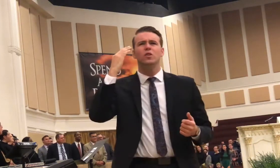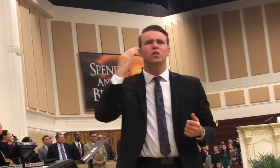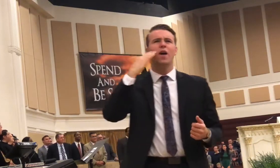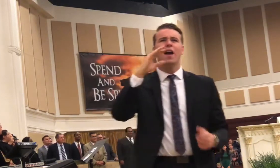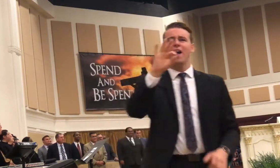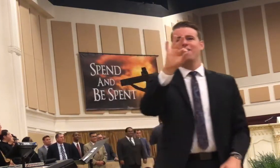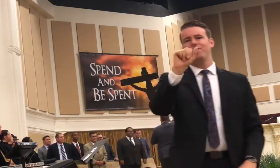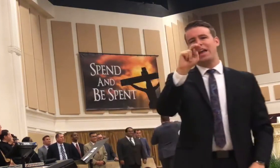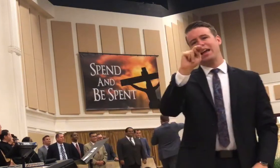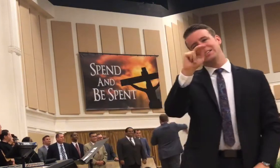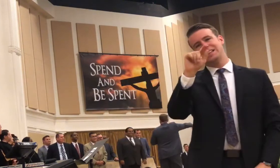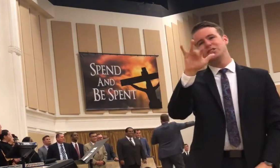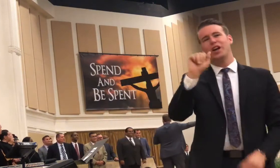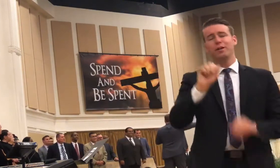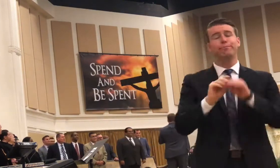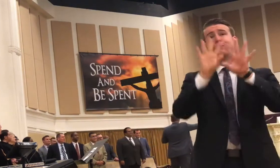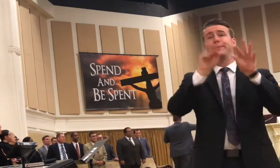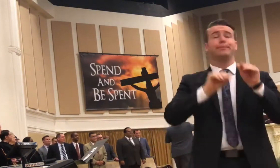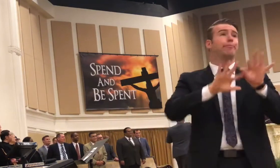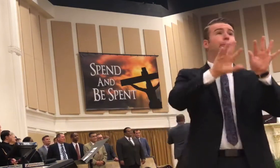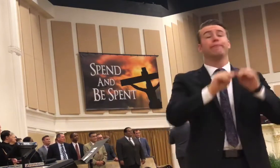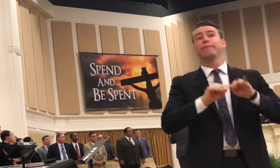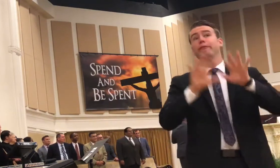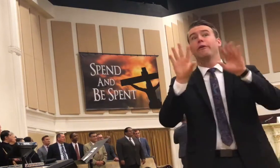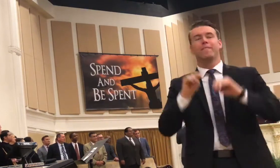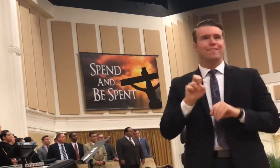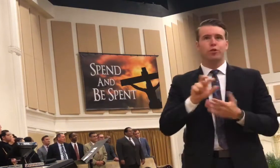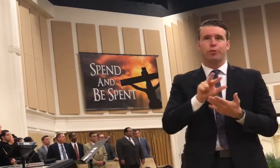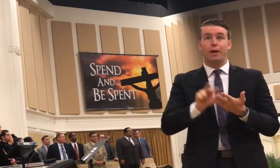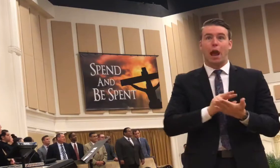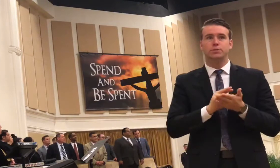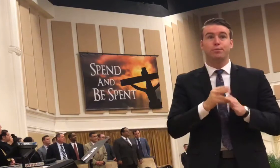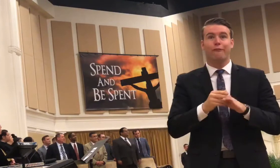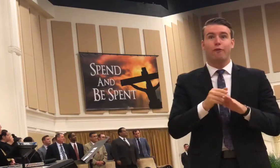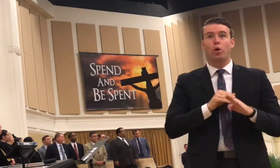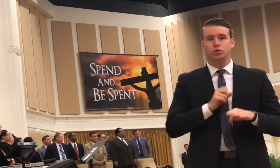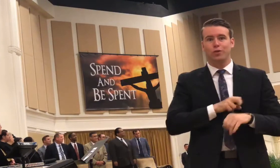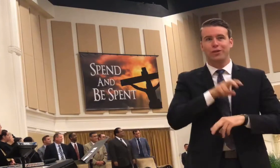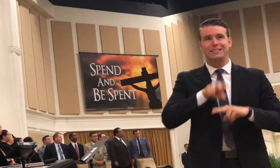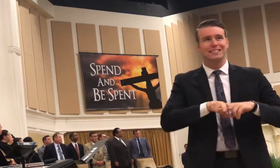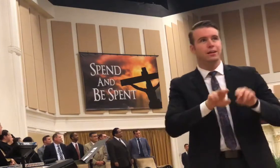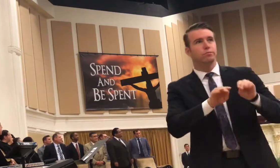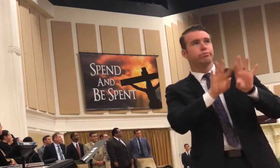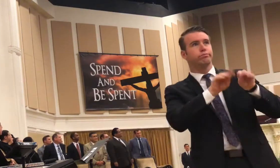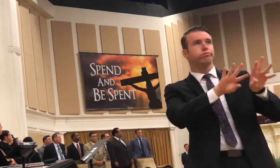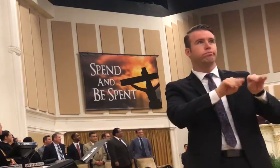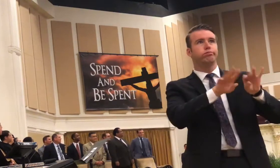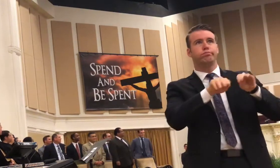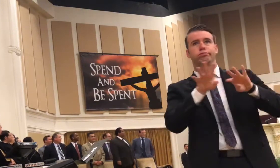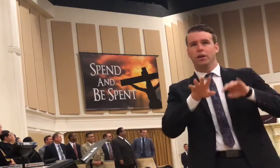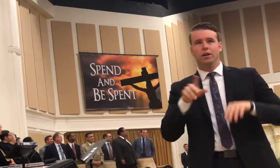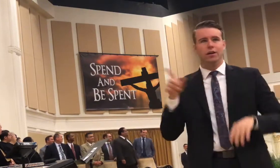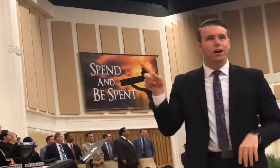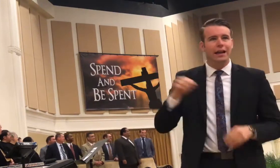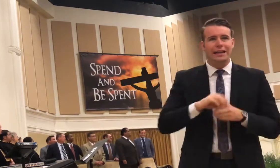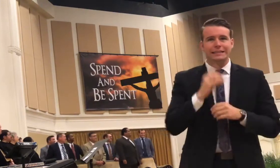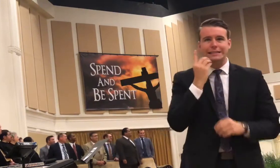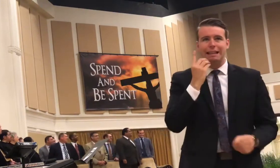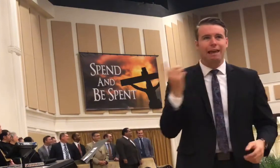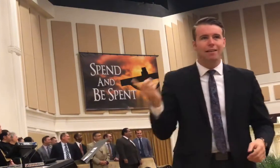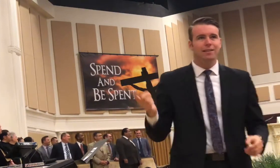Fantasia, the water show they do out there? And you got to get there like 3 hours before so you can see water for 25 minutes.